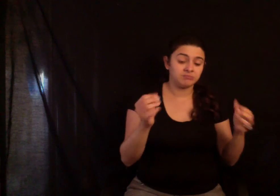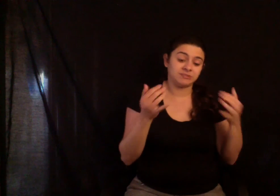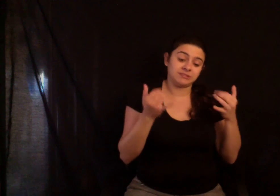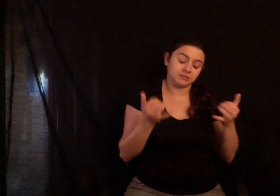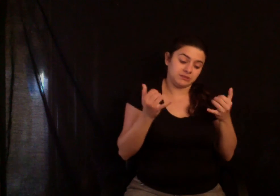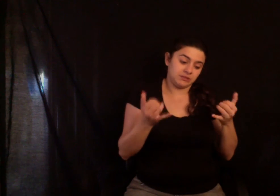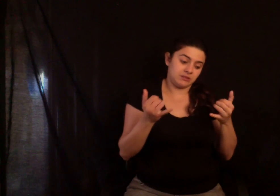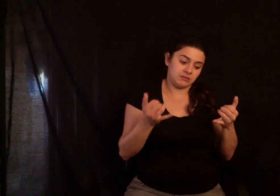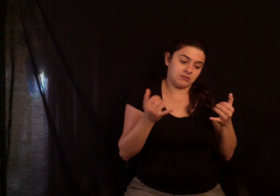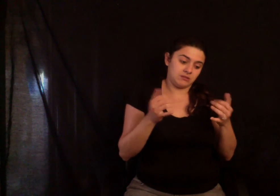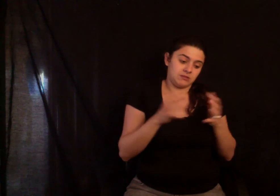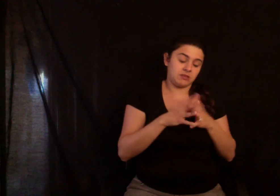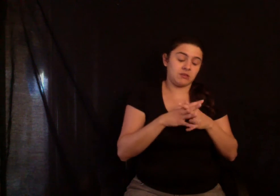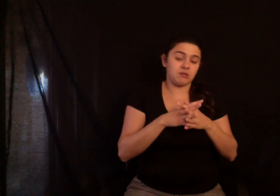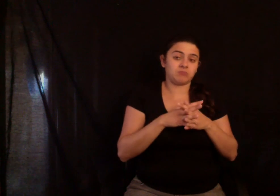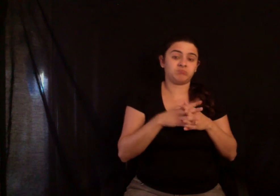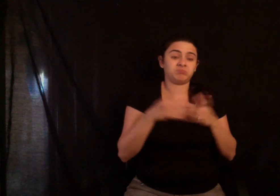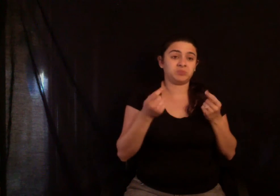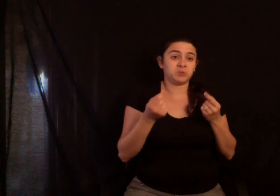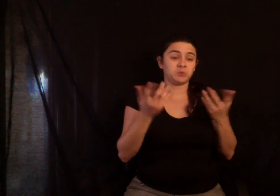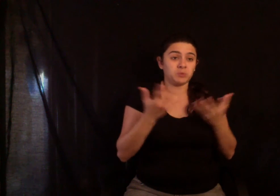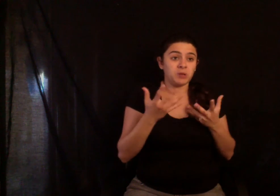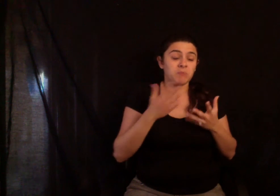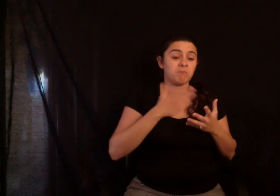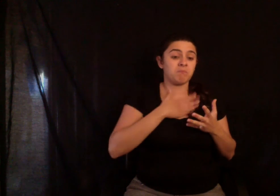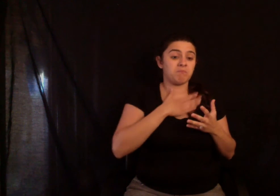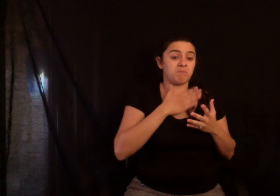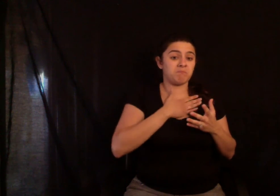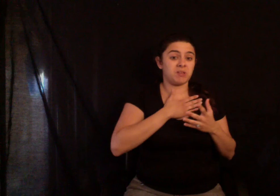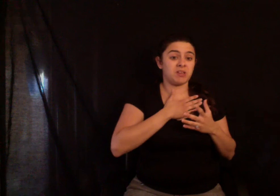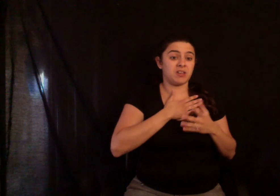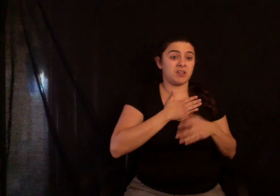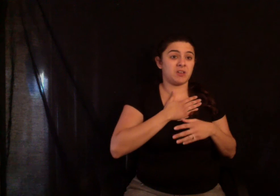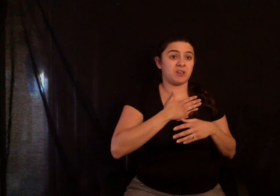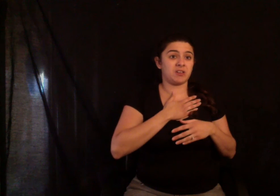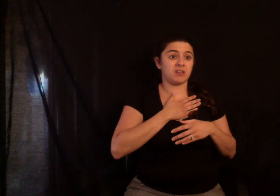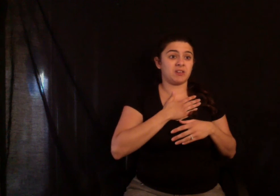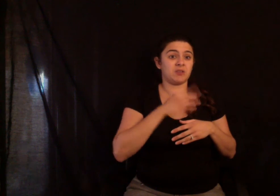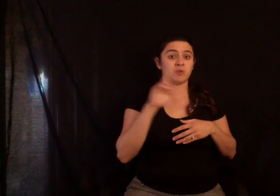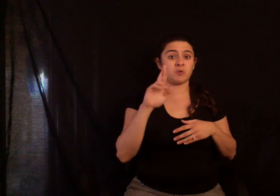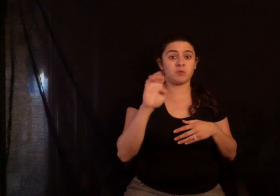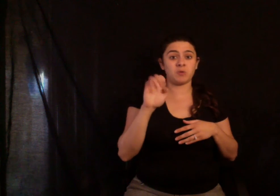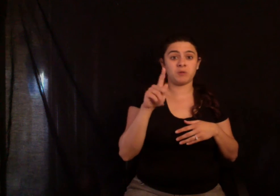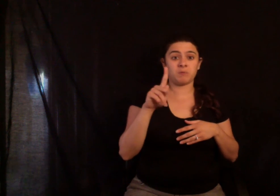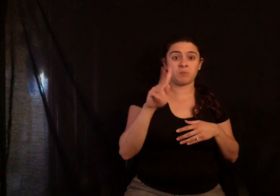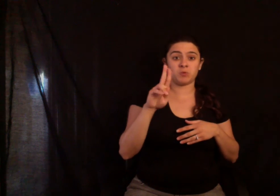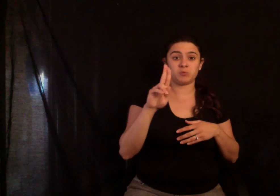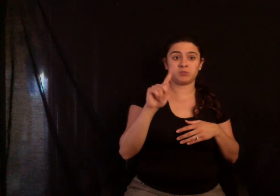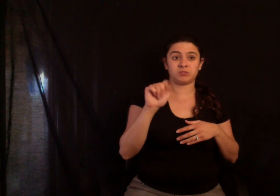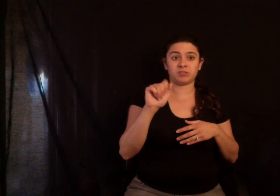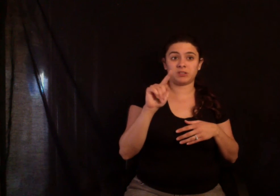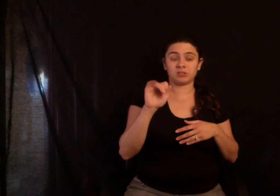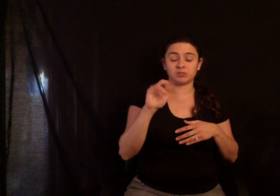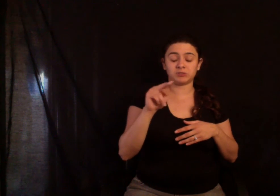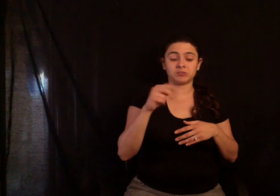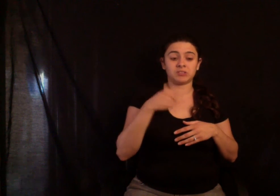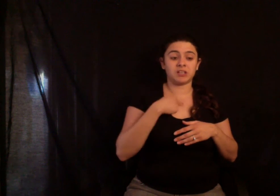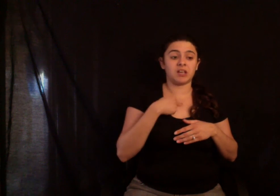my entire reputation on this. That's all I could do. That's the only assurance that I can give you right now that this is real. If I don't give the money to